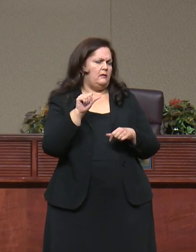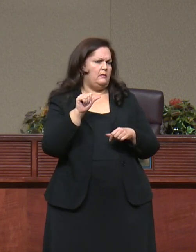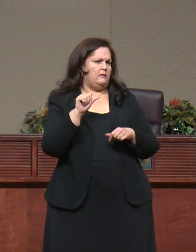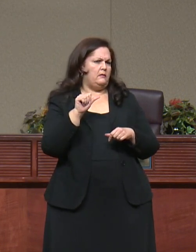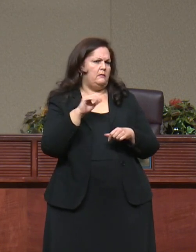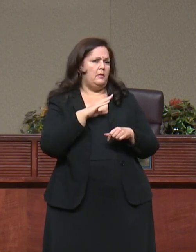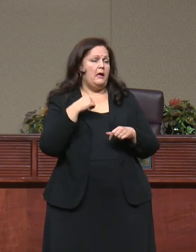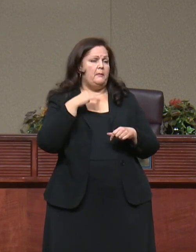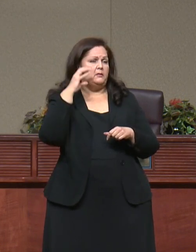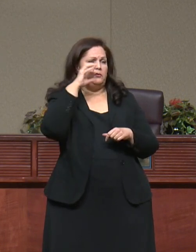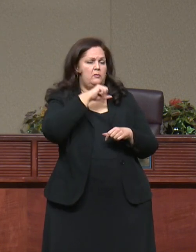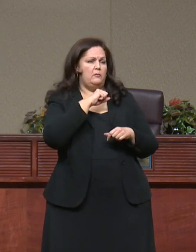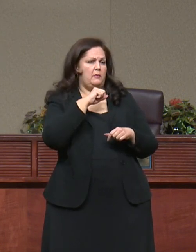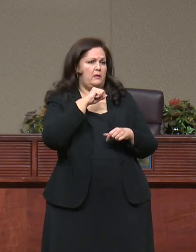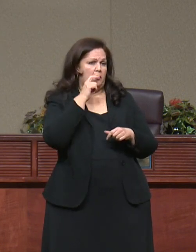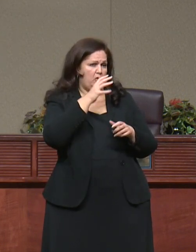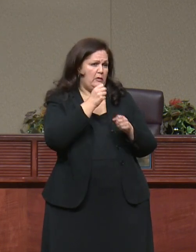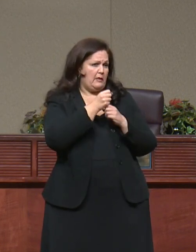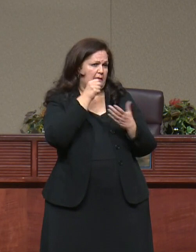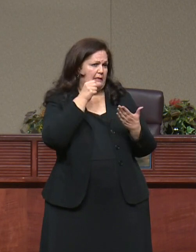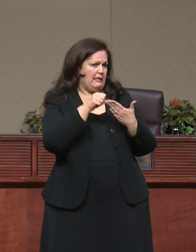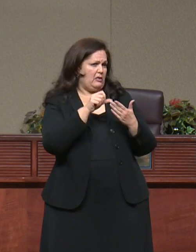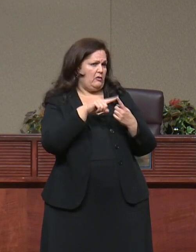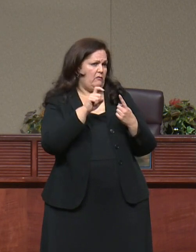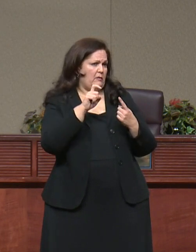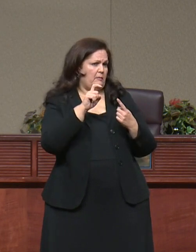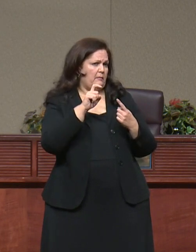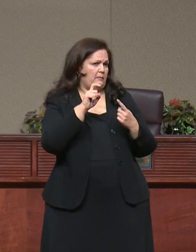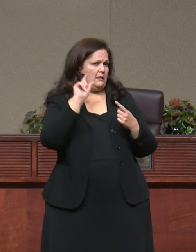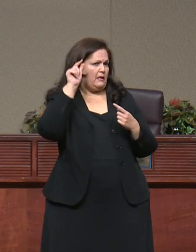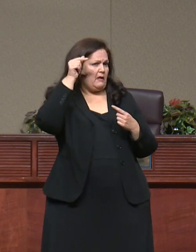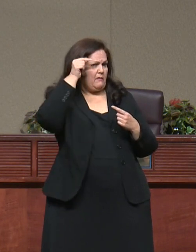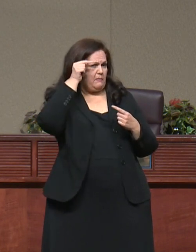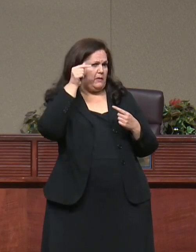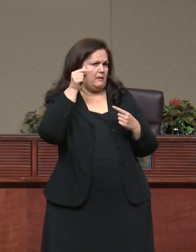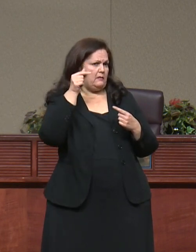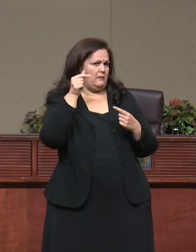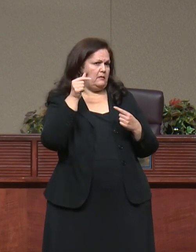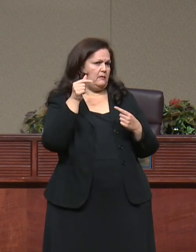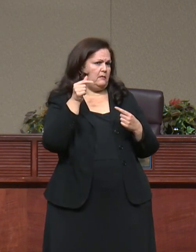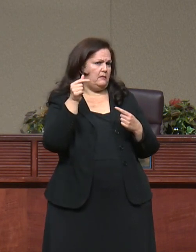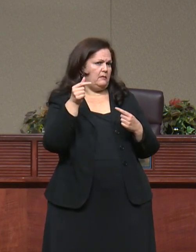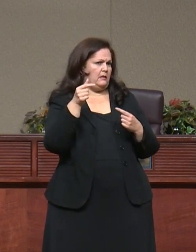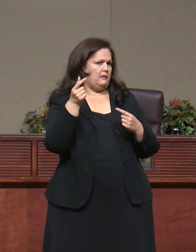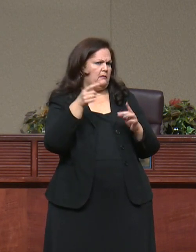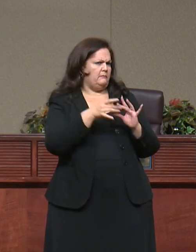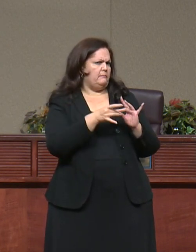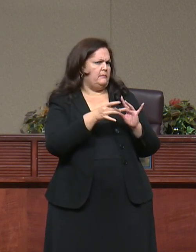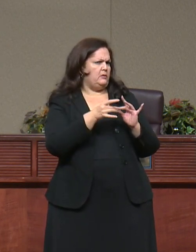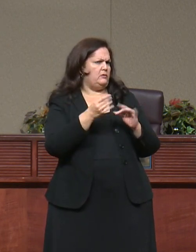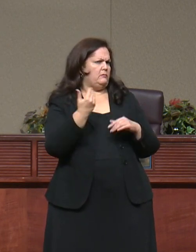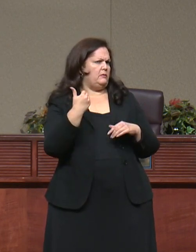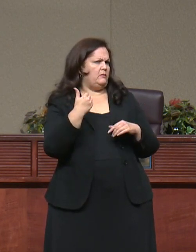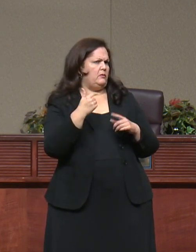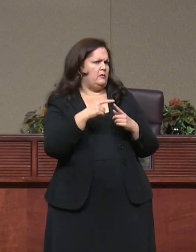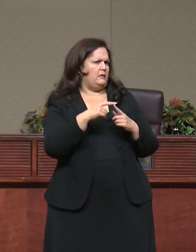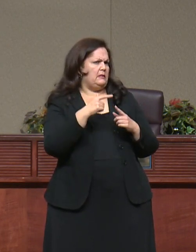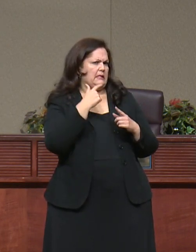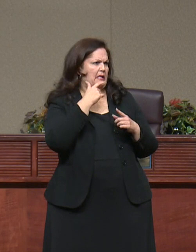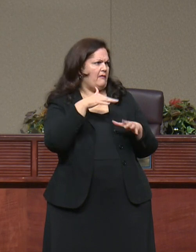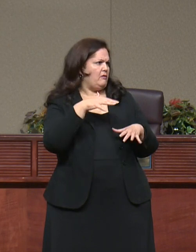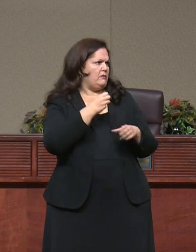I'm assuming that you received a letter from them. Despina had said earlier that they hadn't